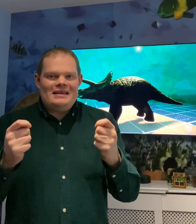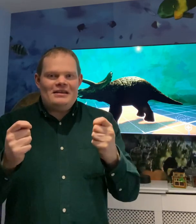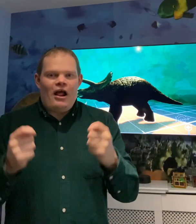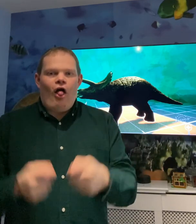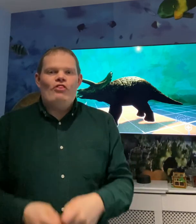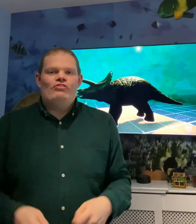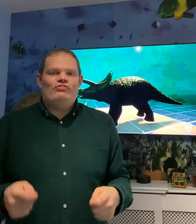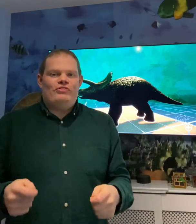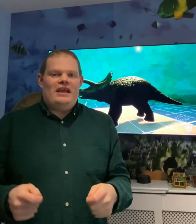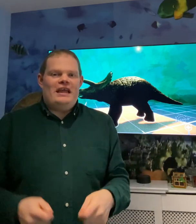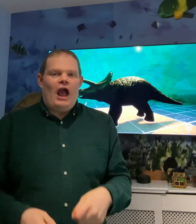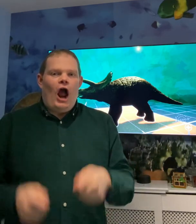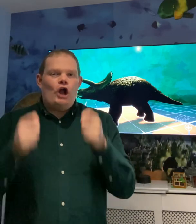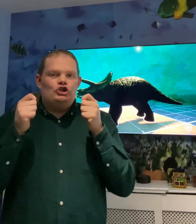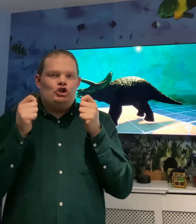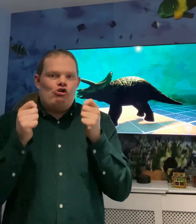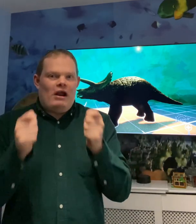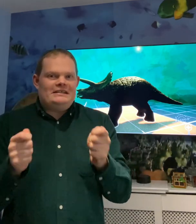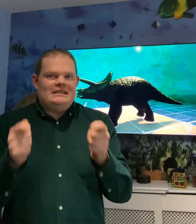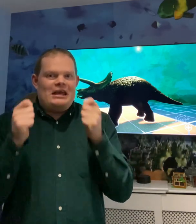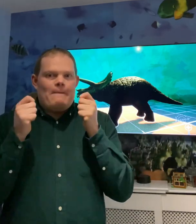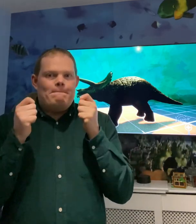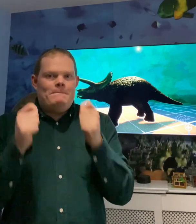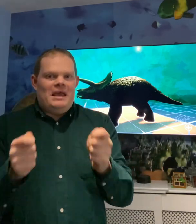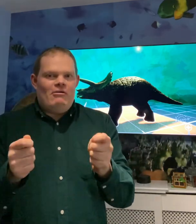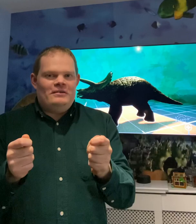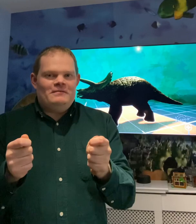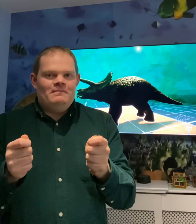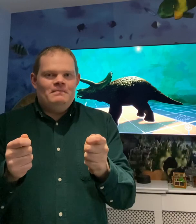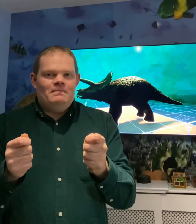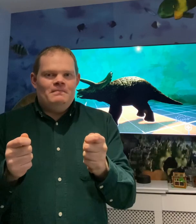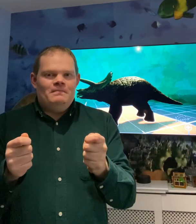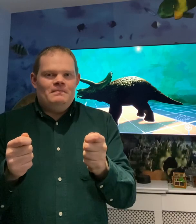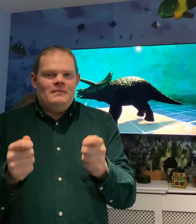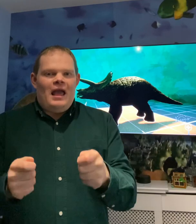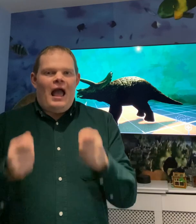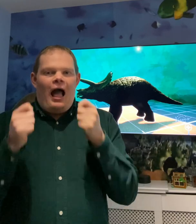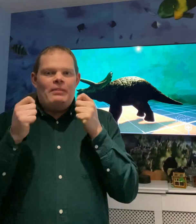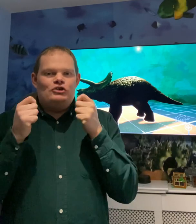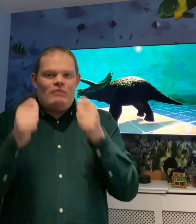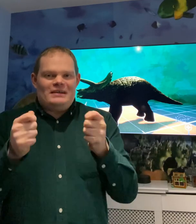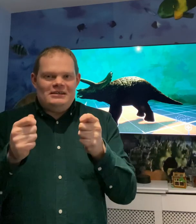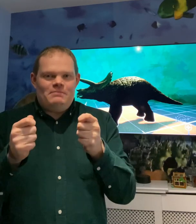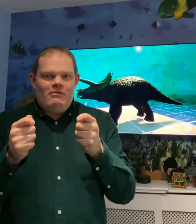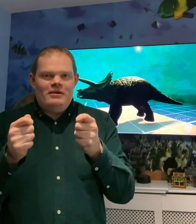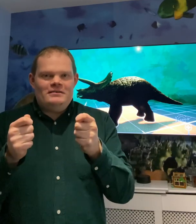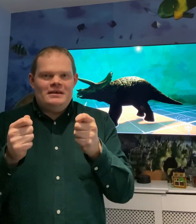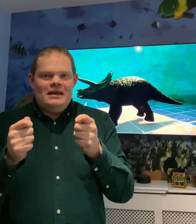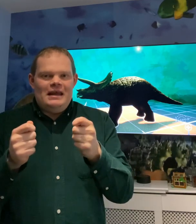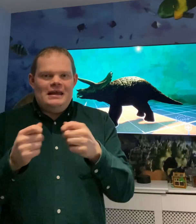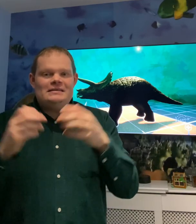in the Jurassic period. And the Jurassic period is